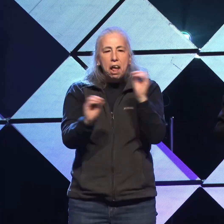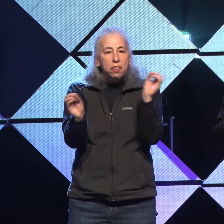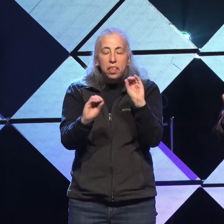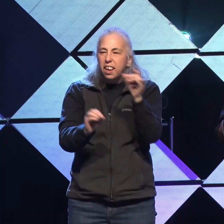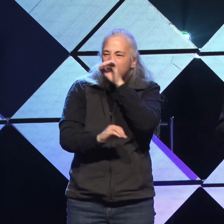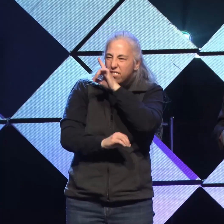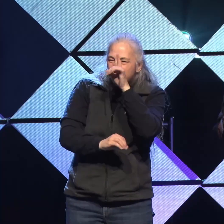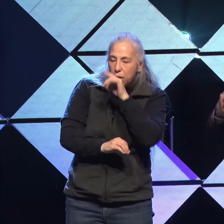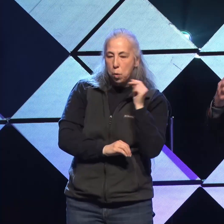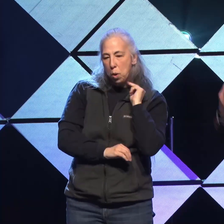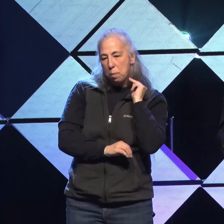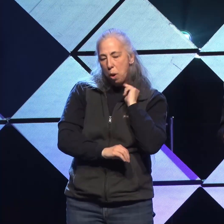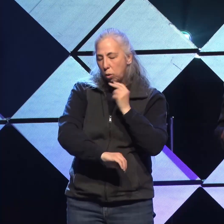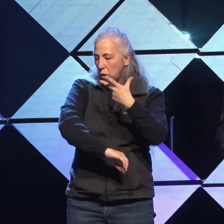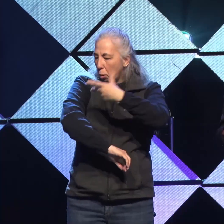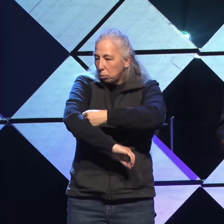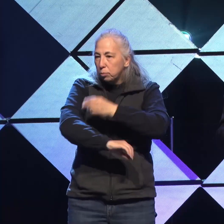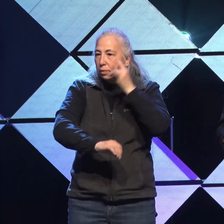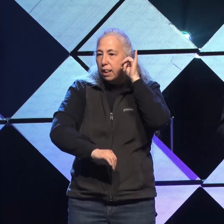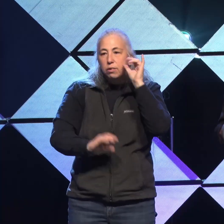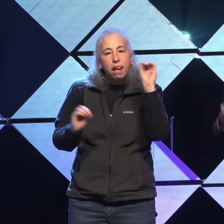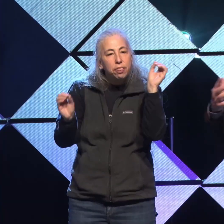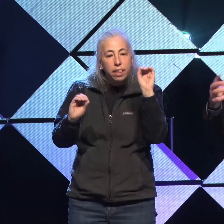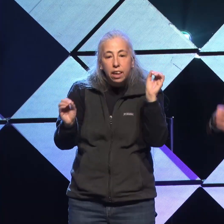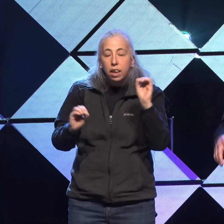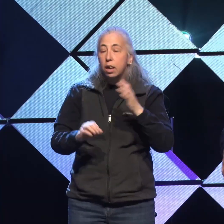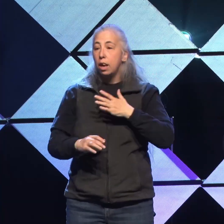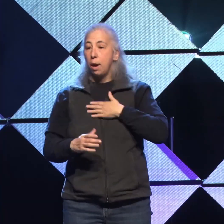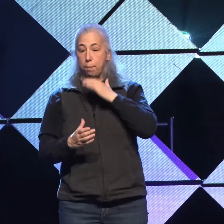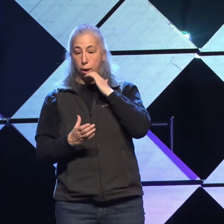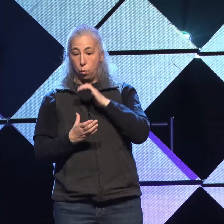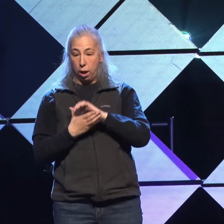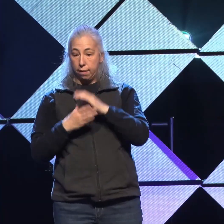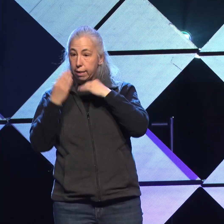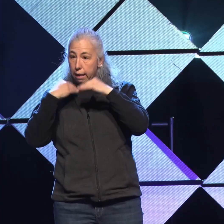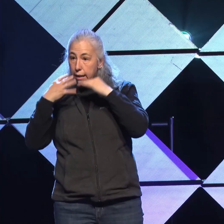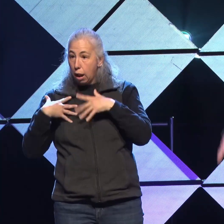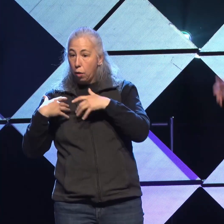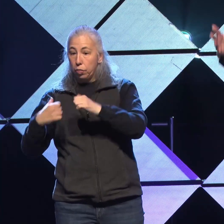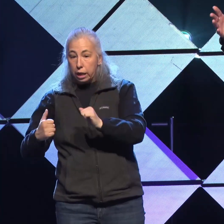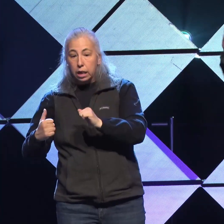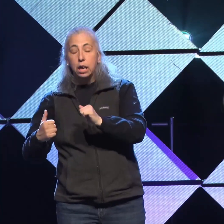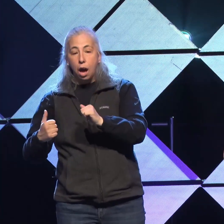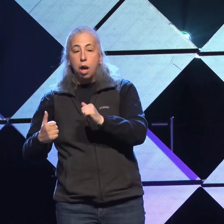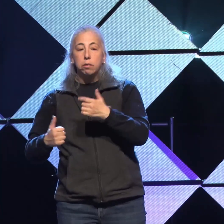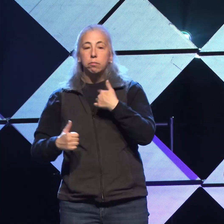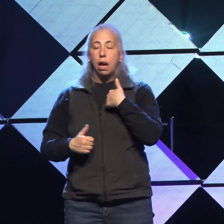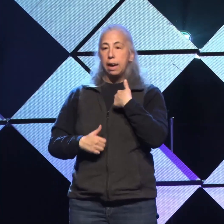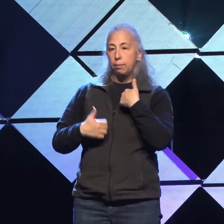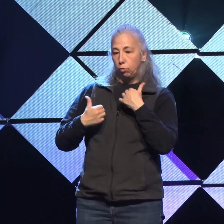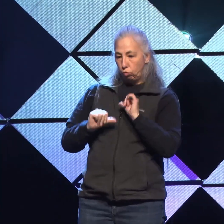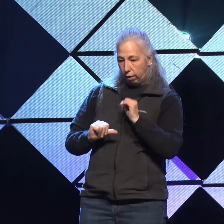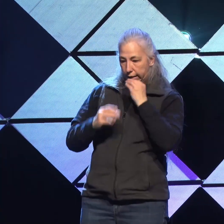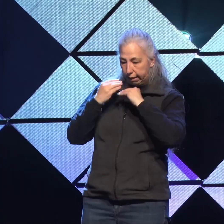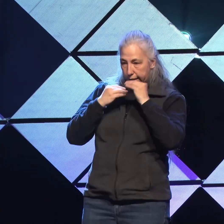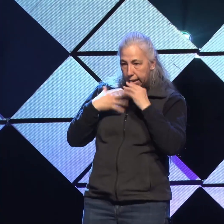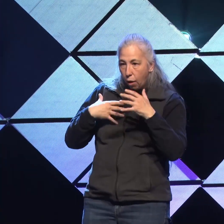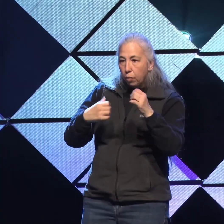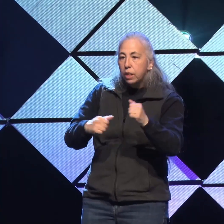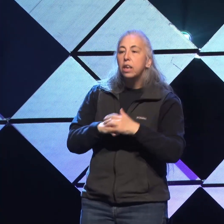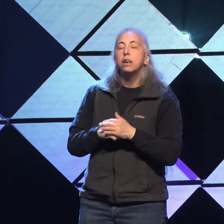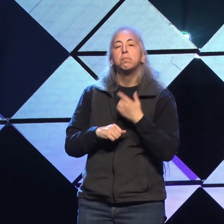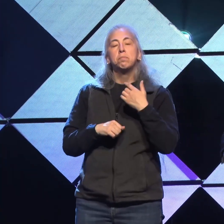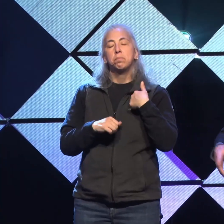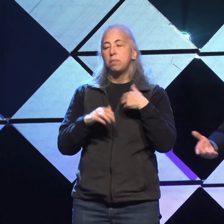hormones. My wife Phyllis made sure we always ate healthy. Now I'm trying to eat healthy, so I'm going into Chipotle and